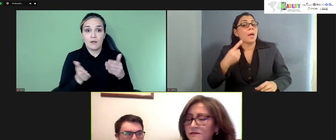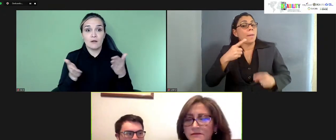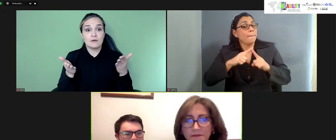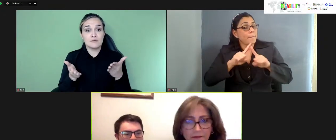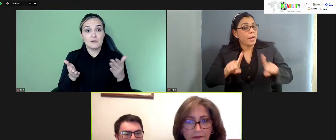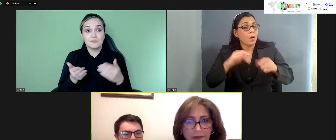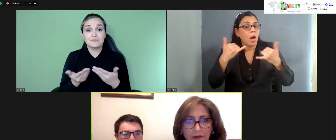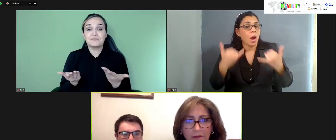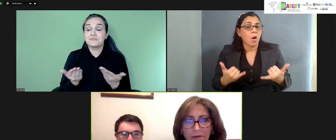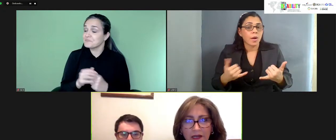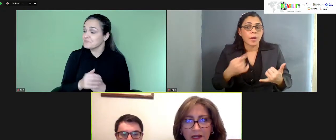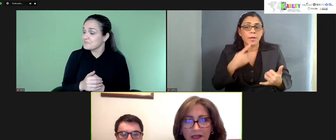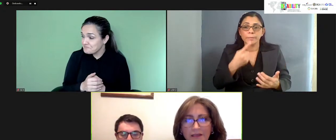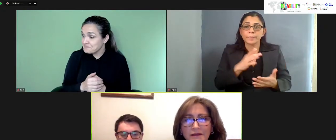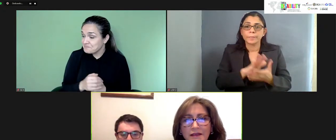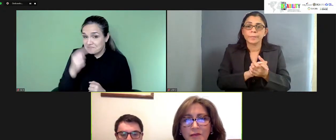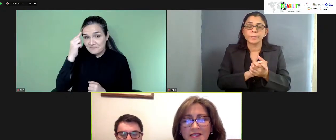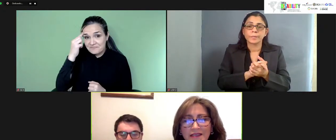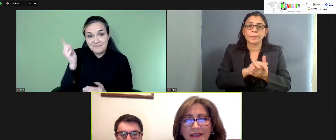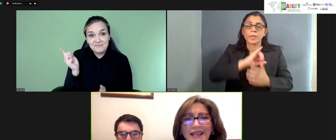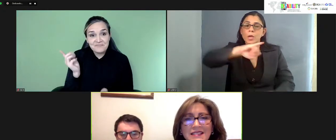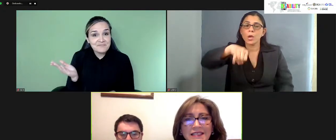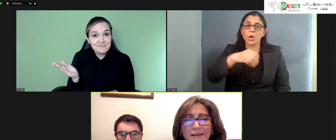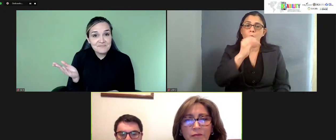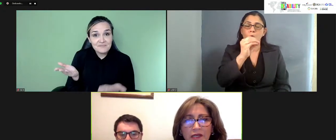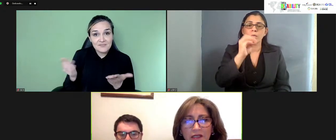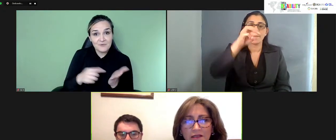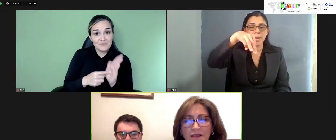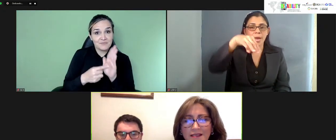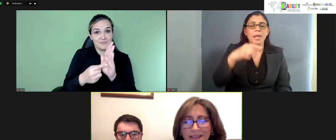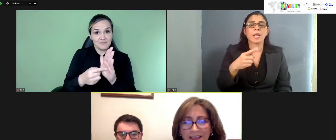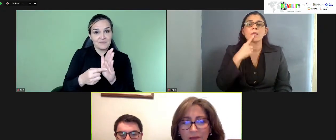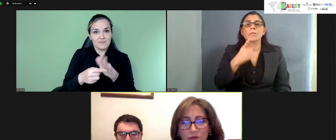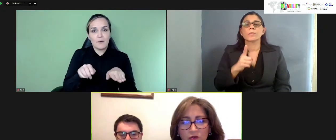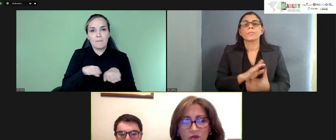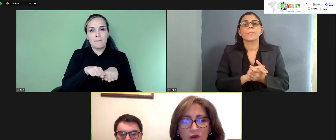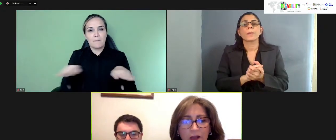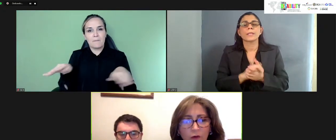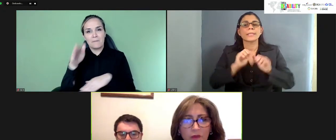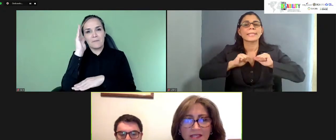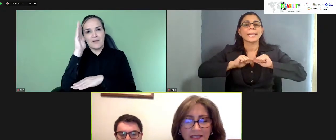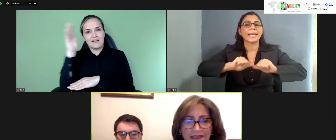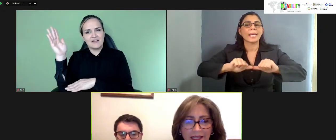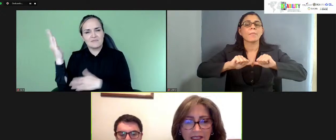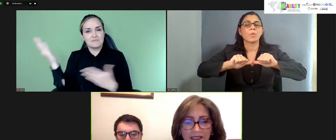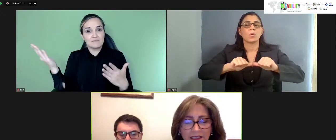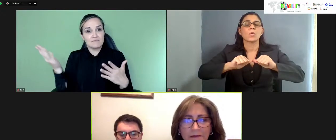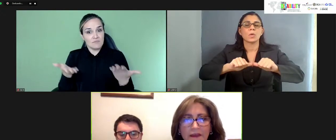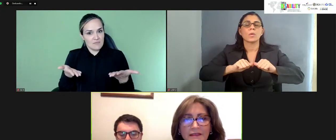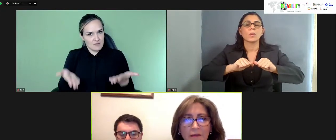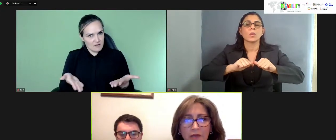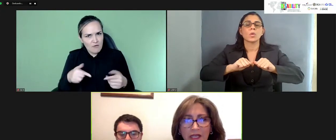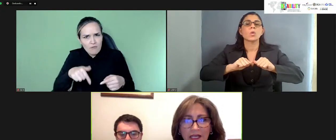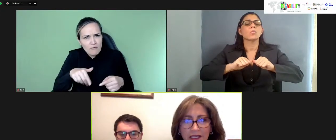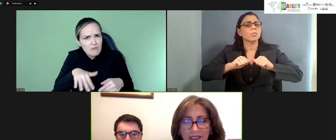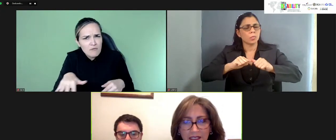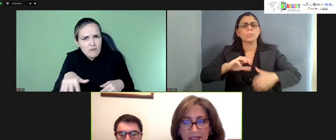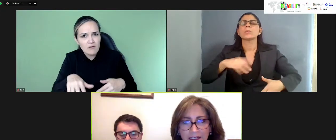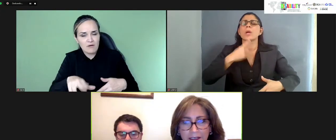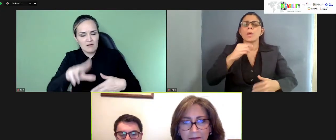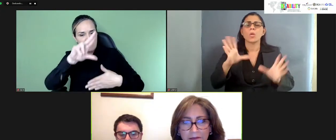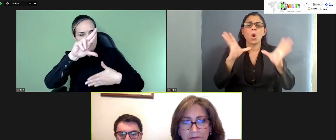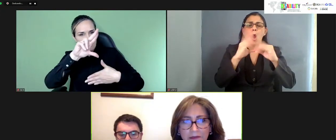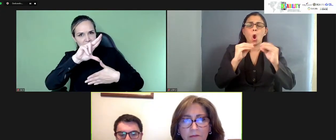we go back jose miguel to introduce the next panel we continue with the